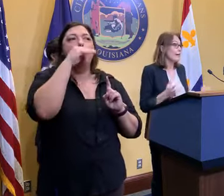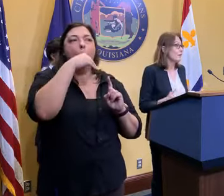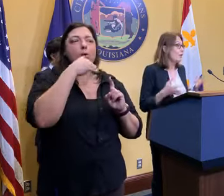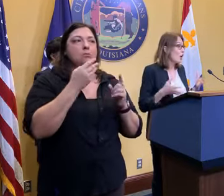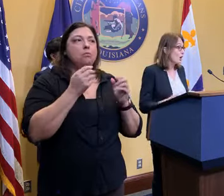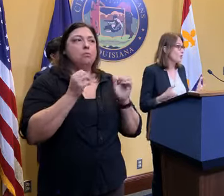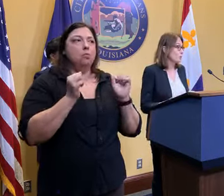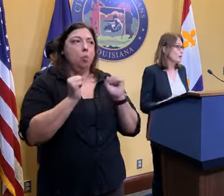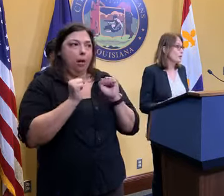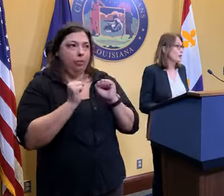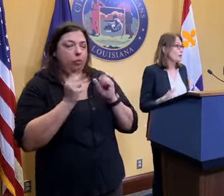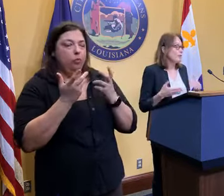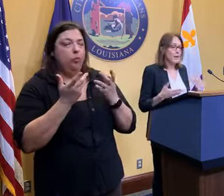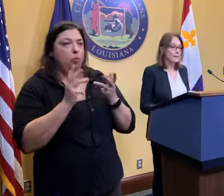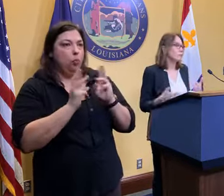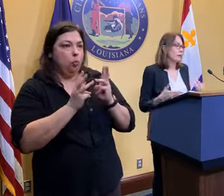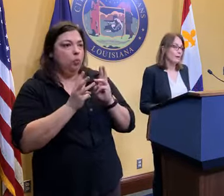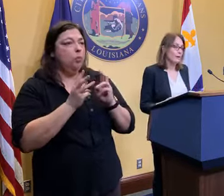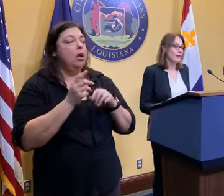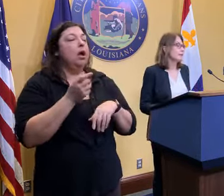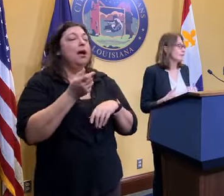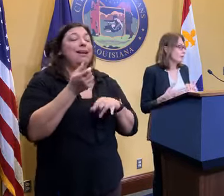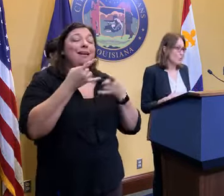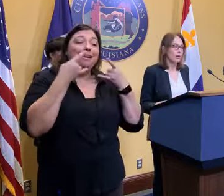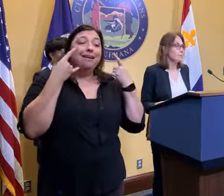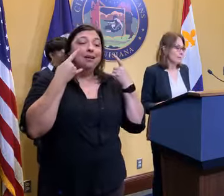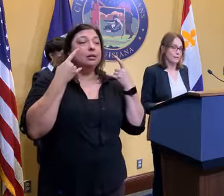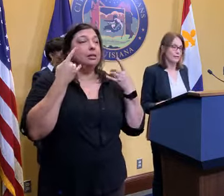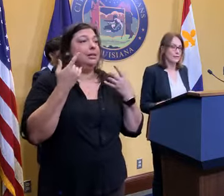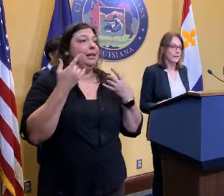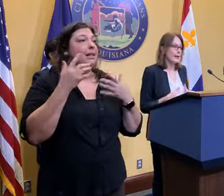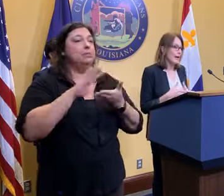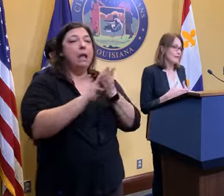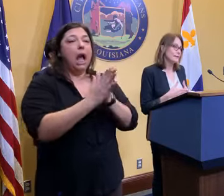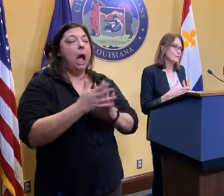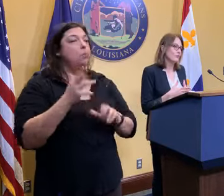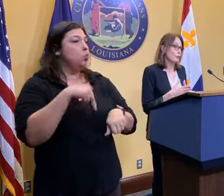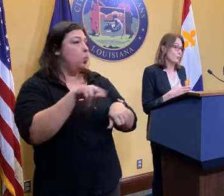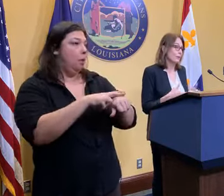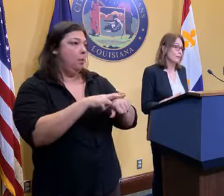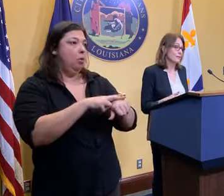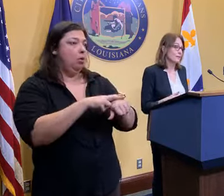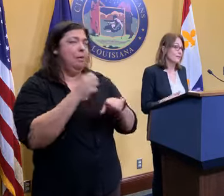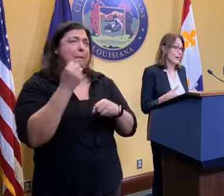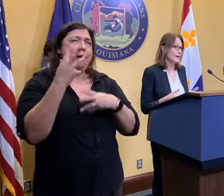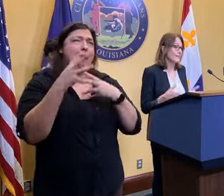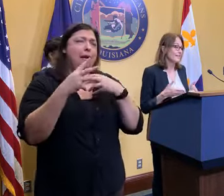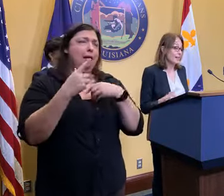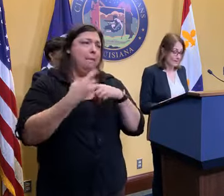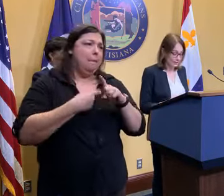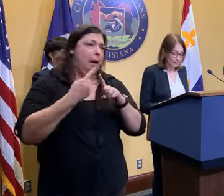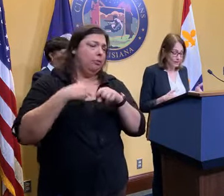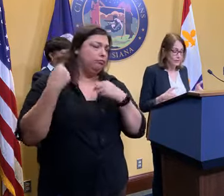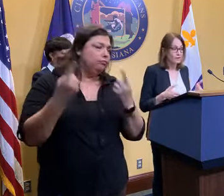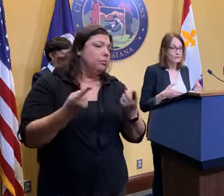and again, the hard work. Mask wearing is the norm here, and it has been for months, and that has saved